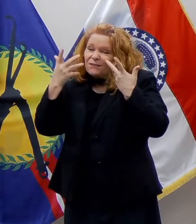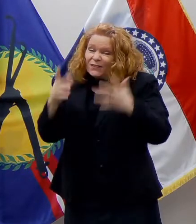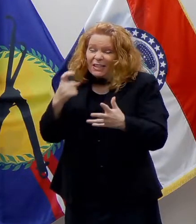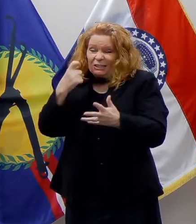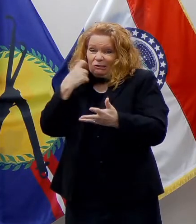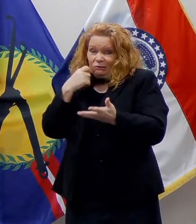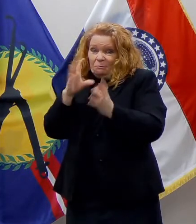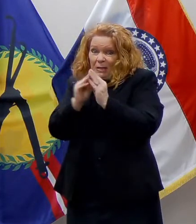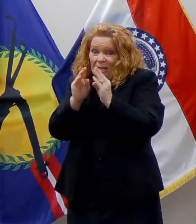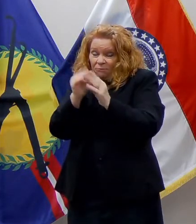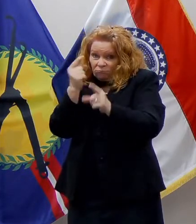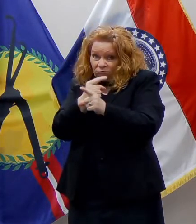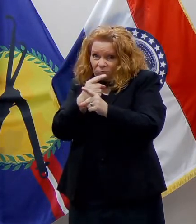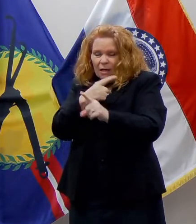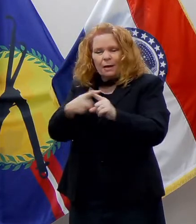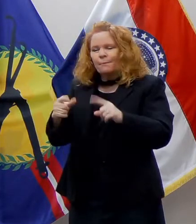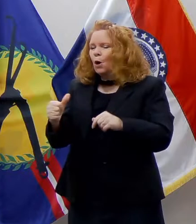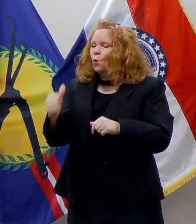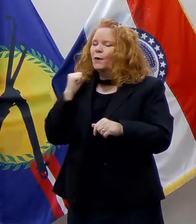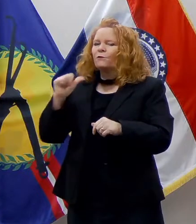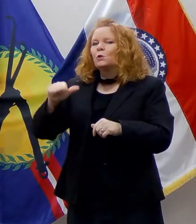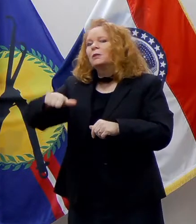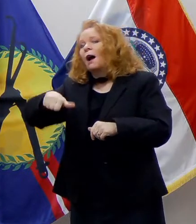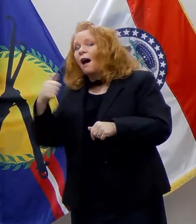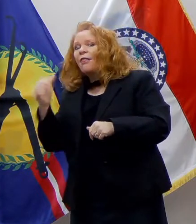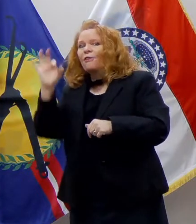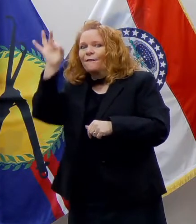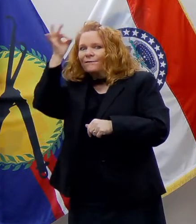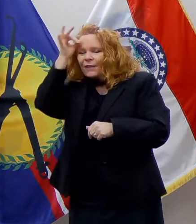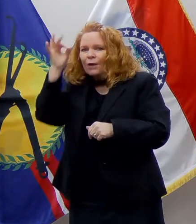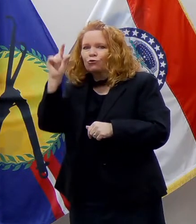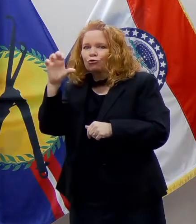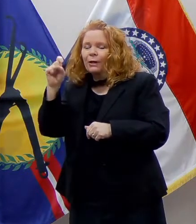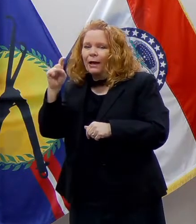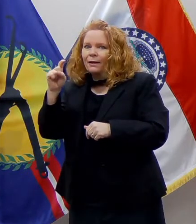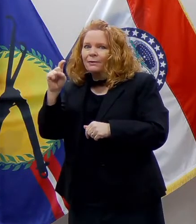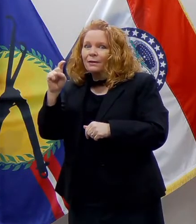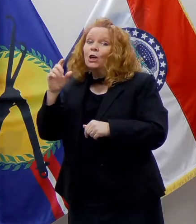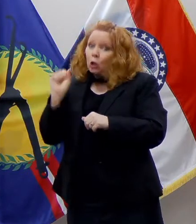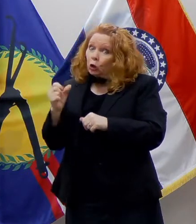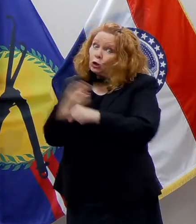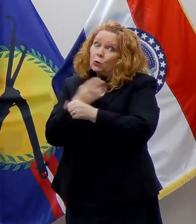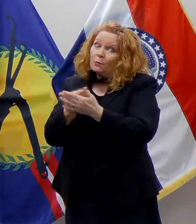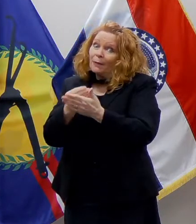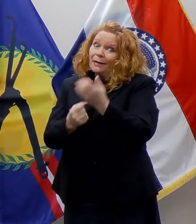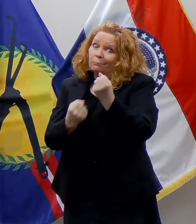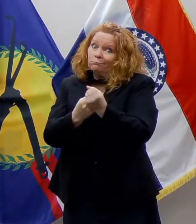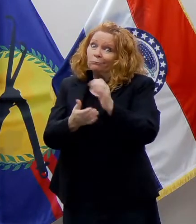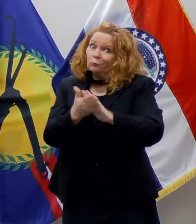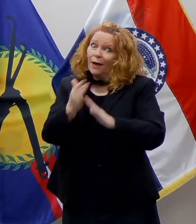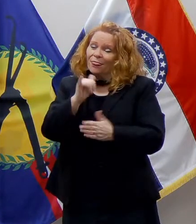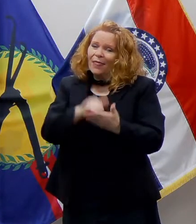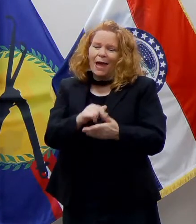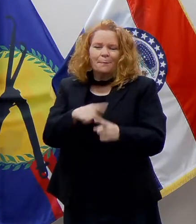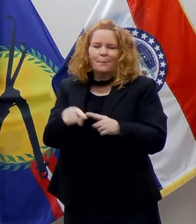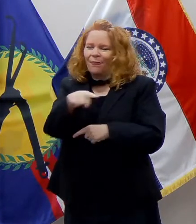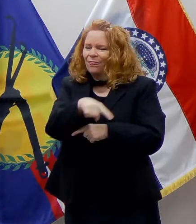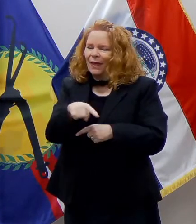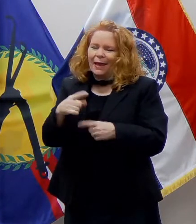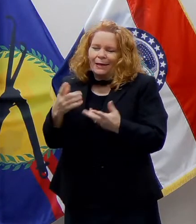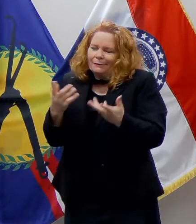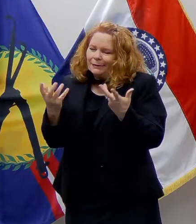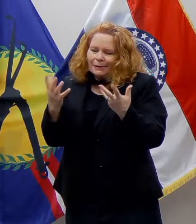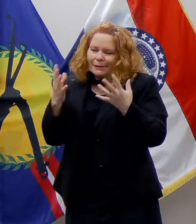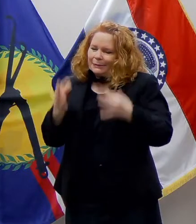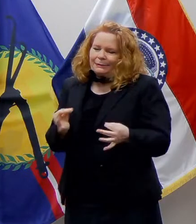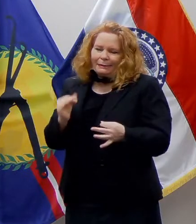refused another federal grant that would have helped get the trolley running again. That was unfortunately short-sighted and